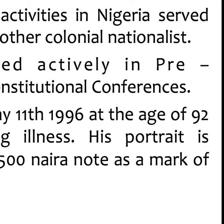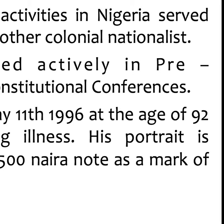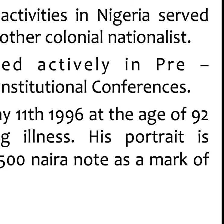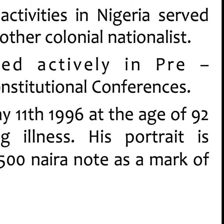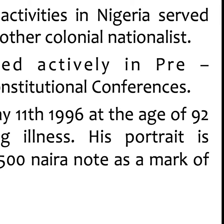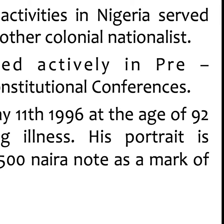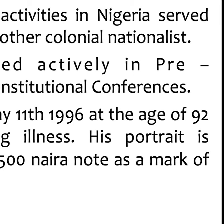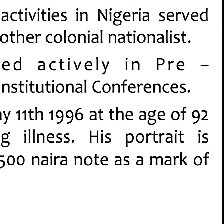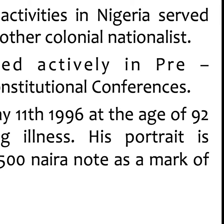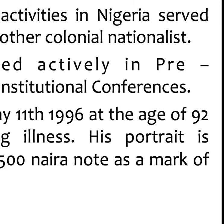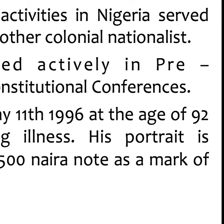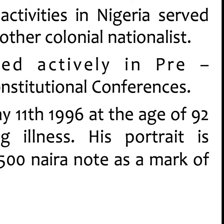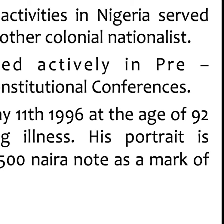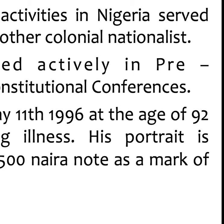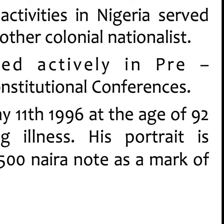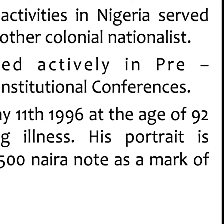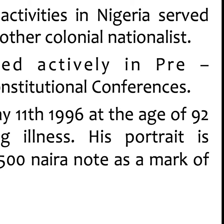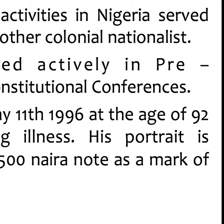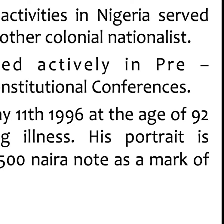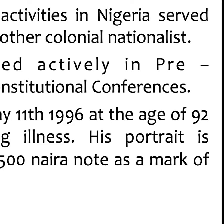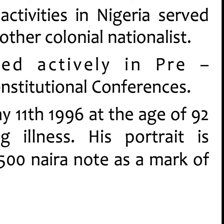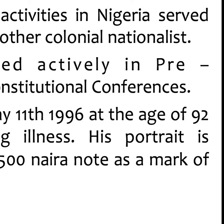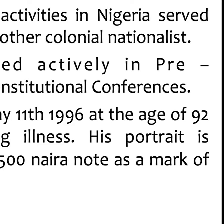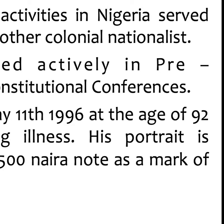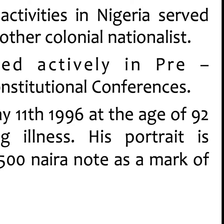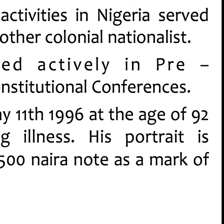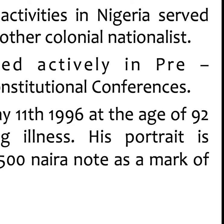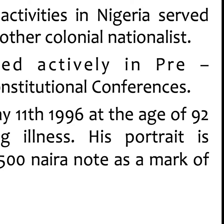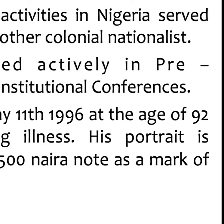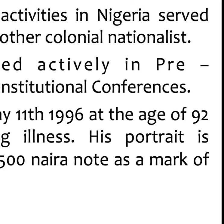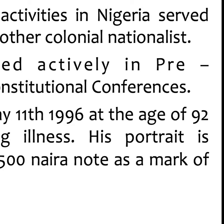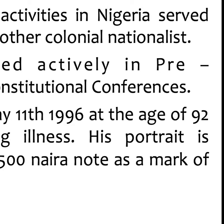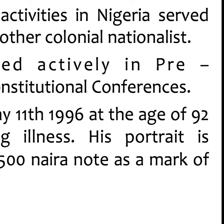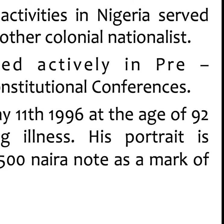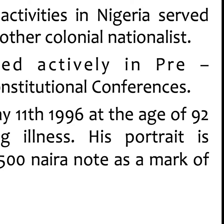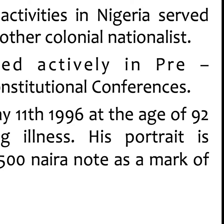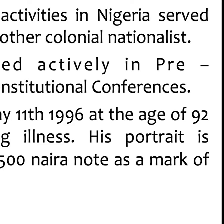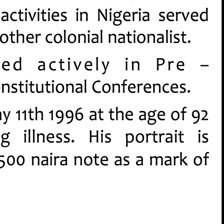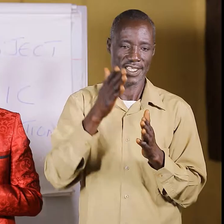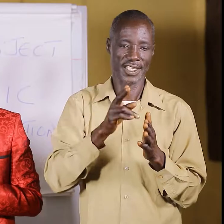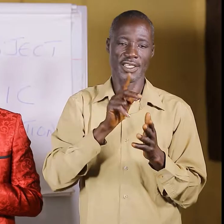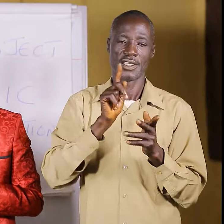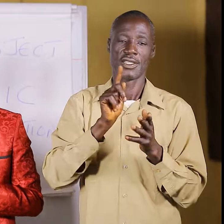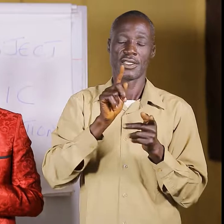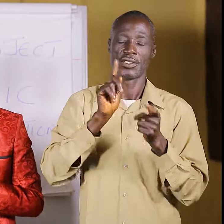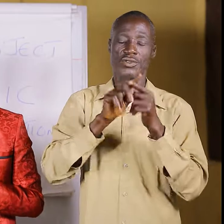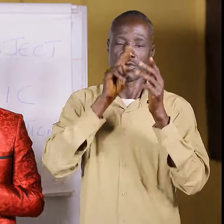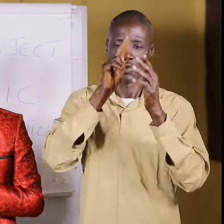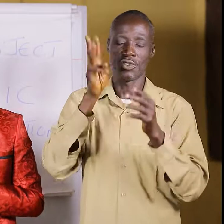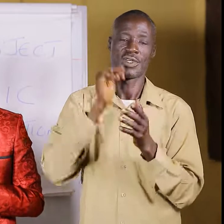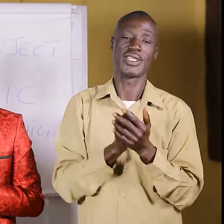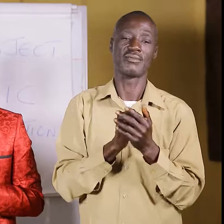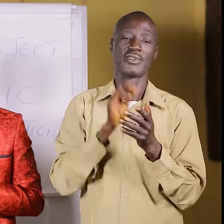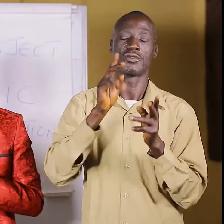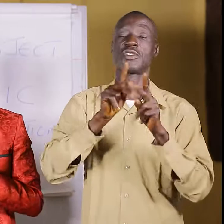His portrait is captured on the 500 naira note as a mark of honor. Wow, what a great